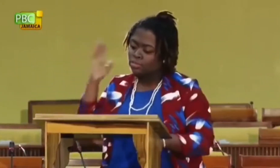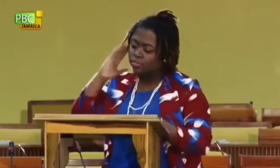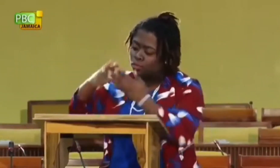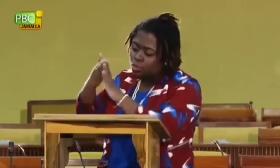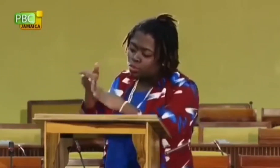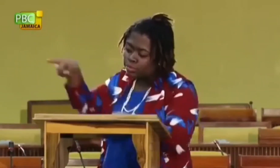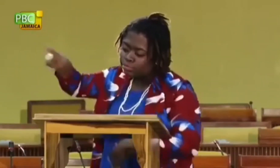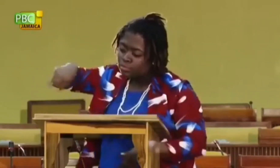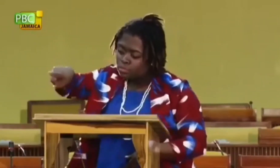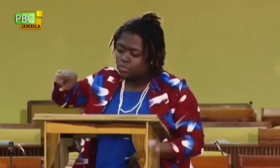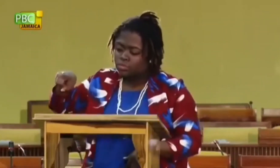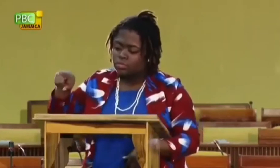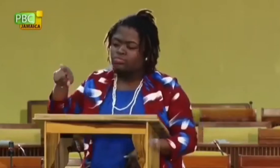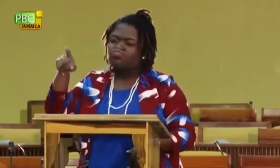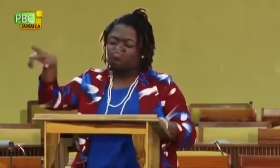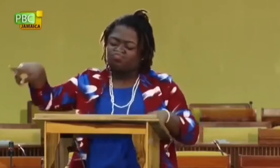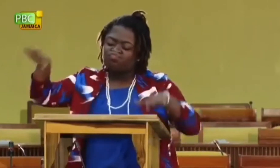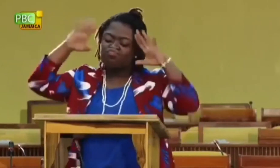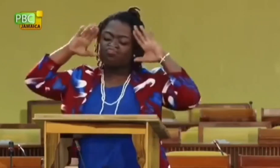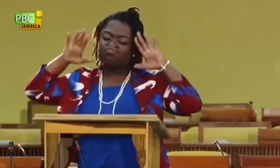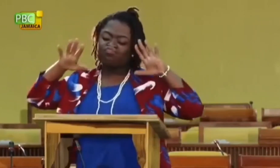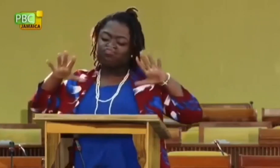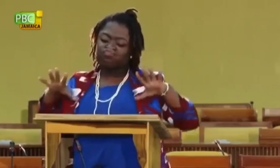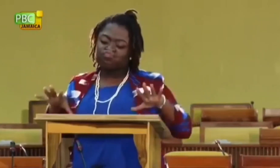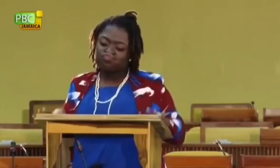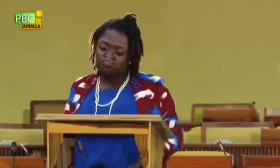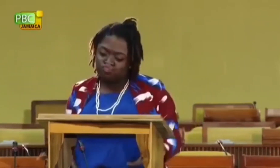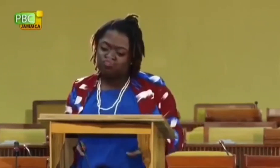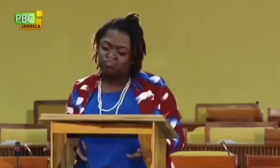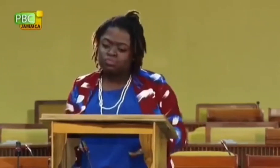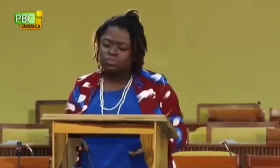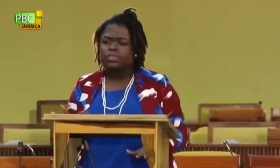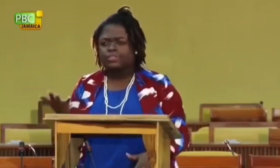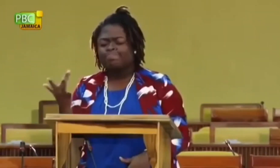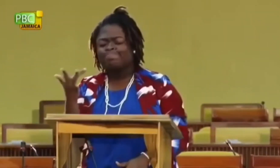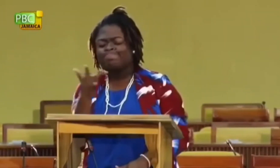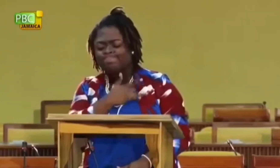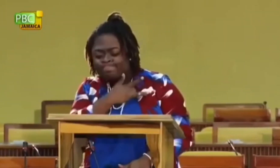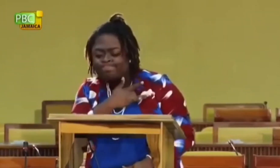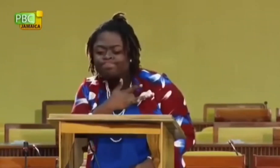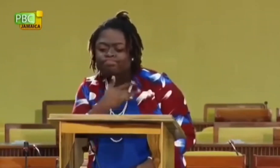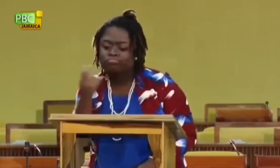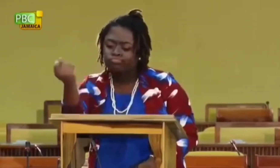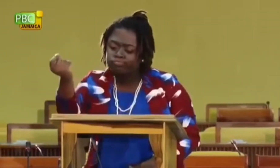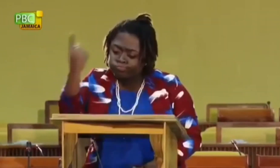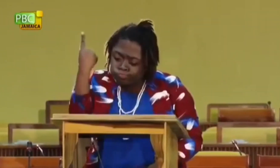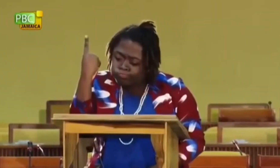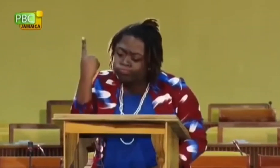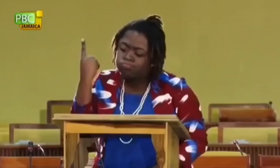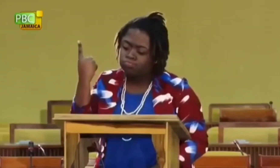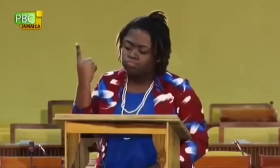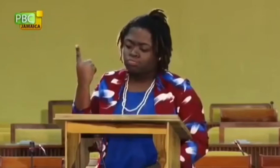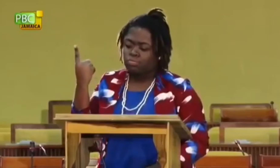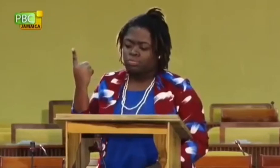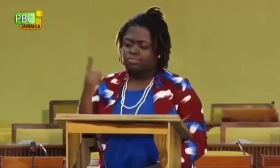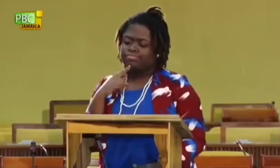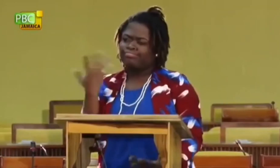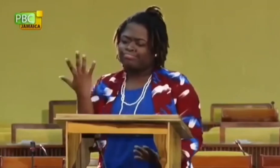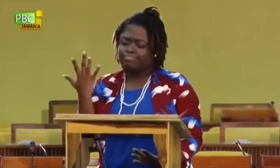the community by providing a peace of mind that there is an appreciation and understanding for